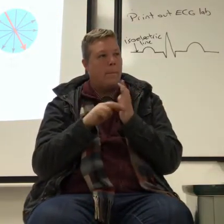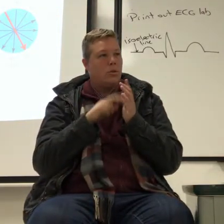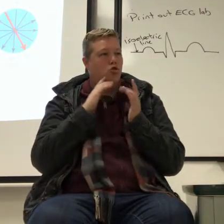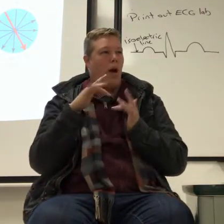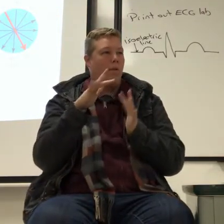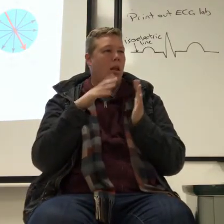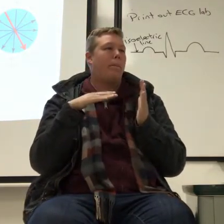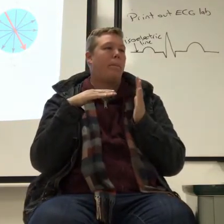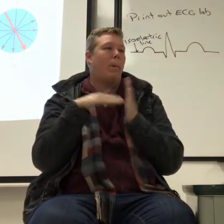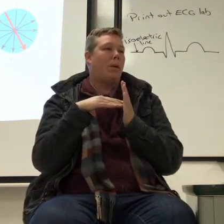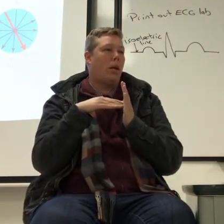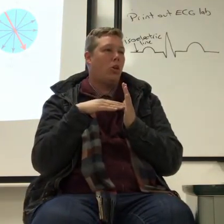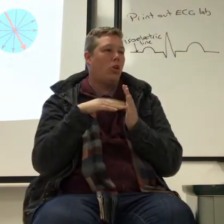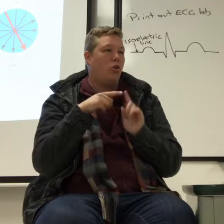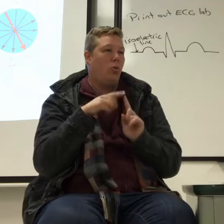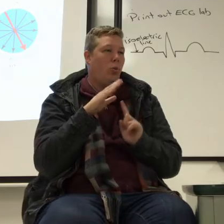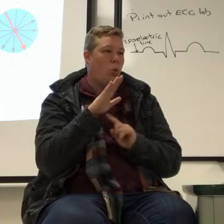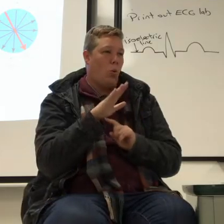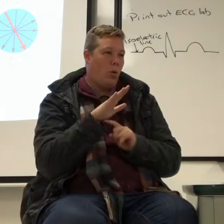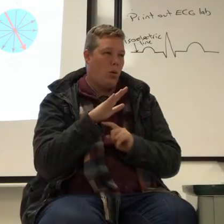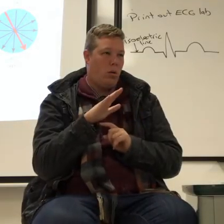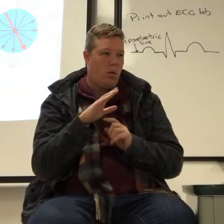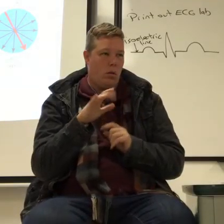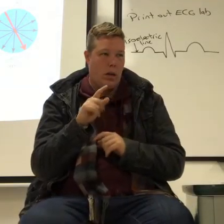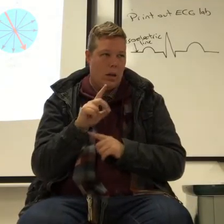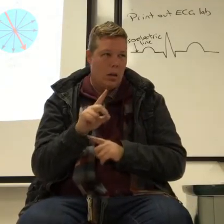depolarization, dipole, traveling